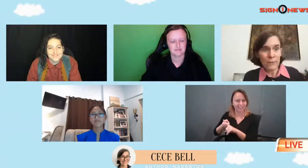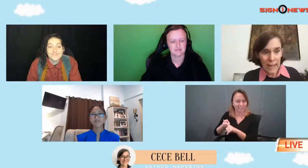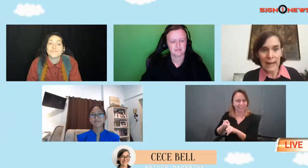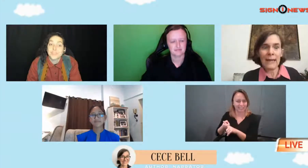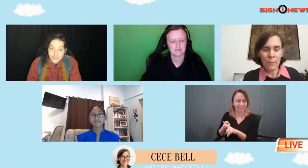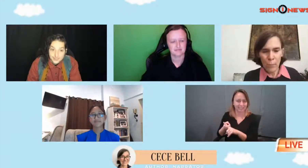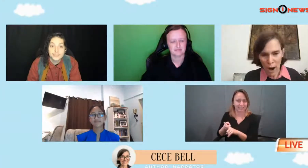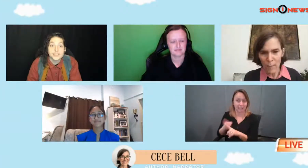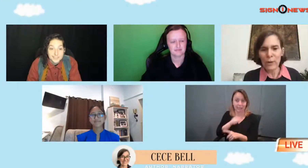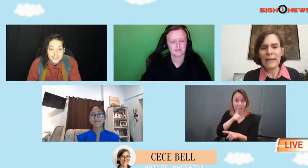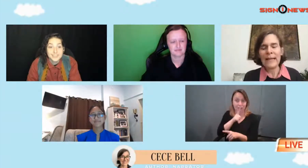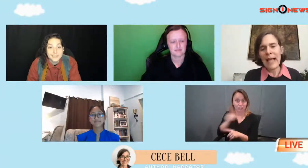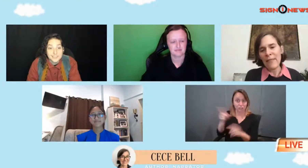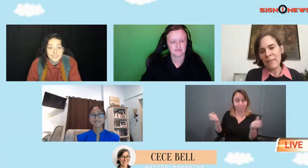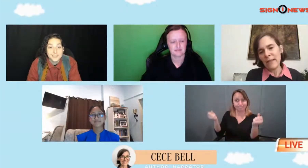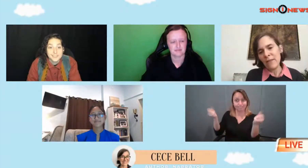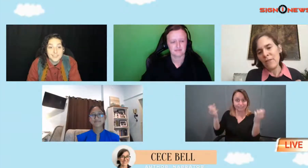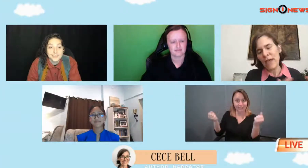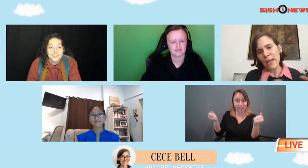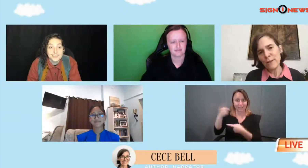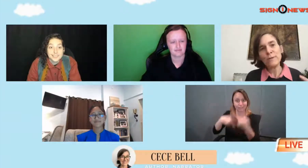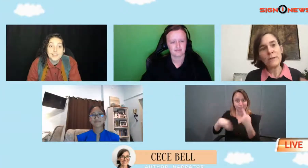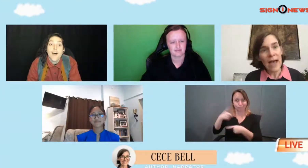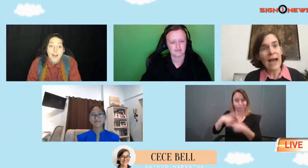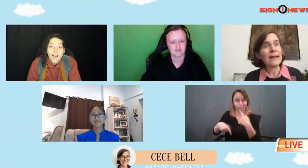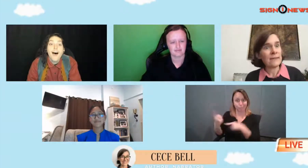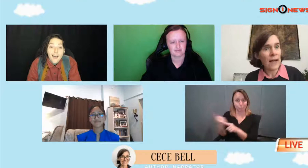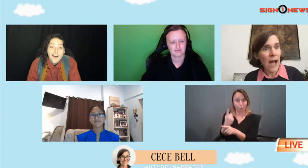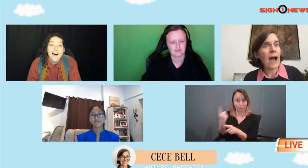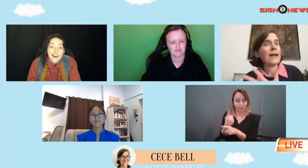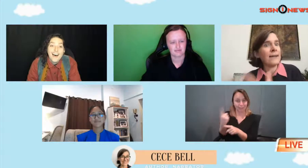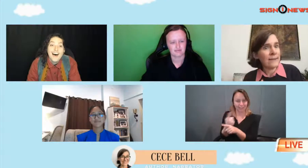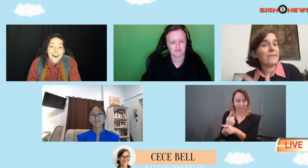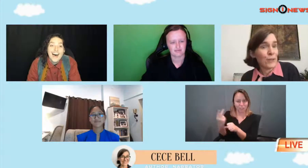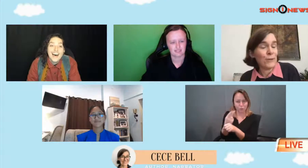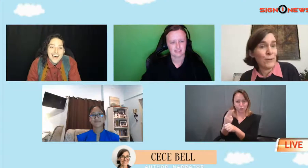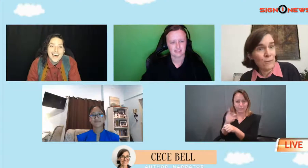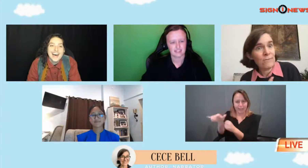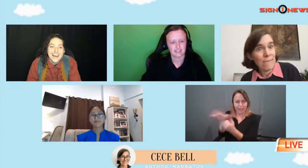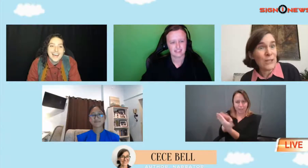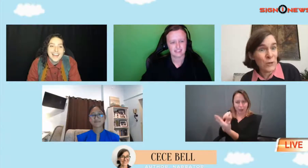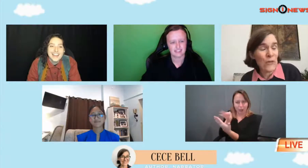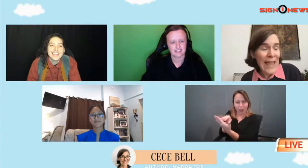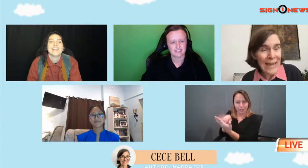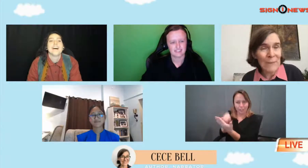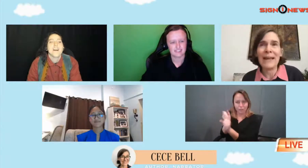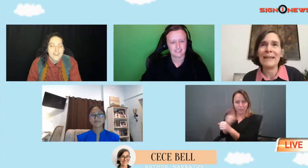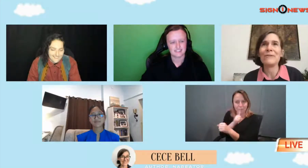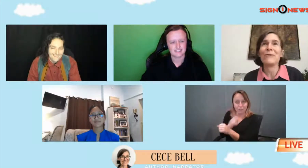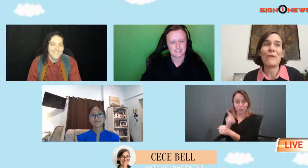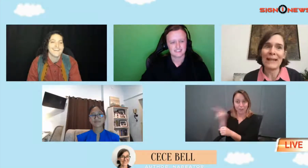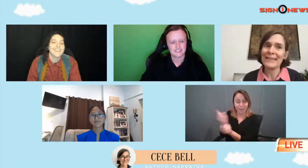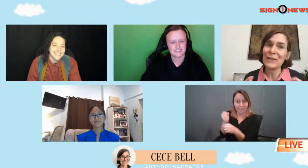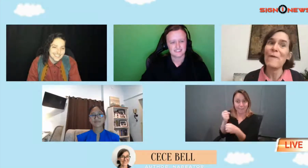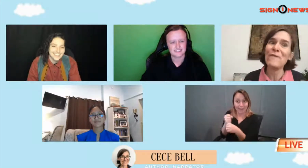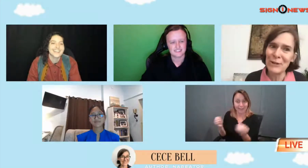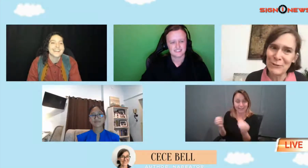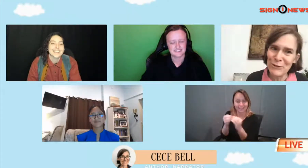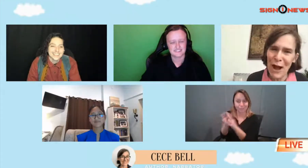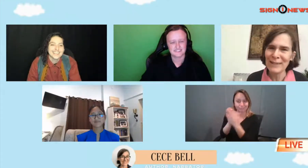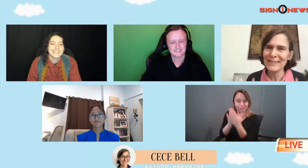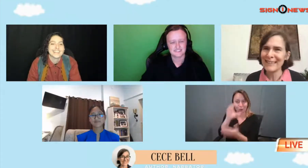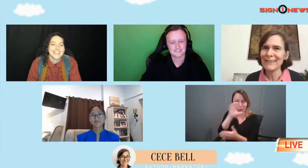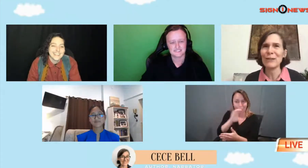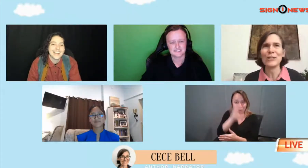actually, signing properly, and then they used that as a guide to make sure they animated it correctly. So